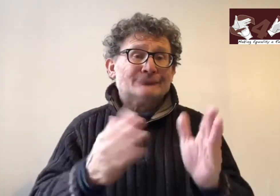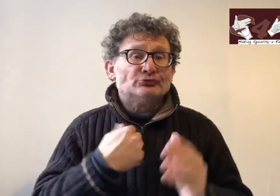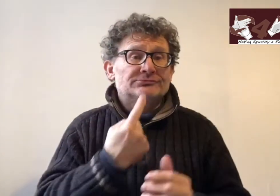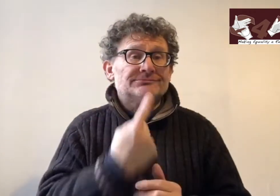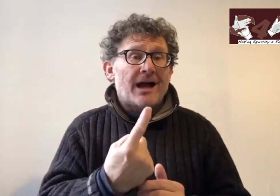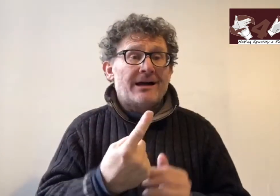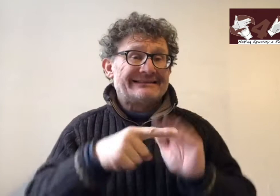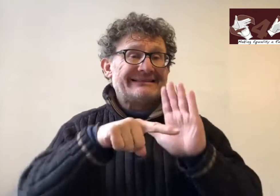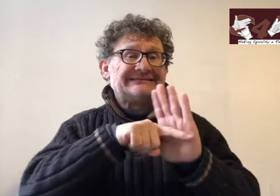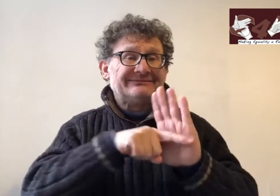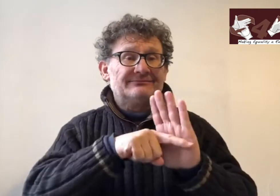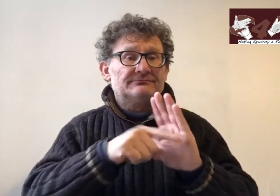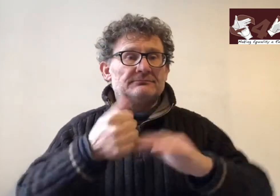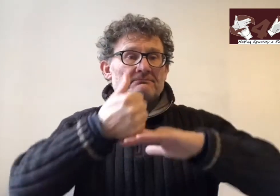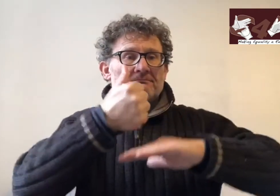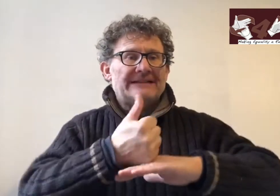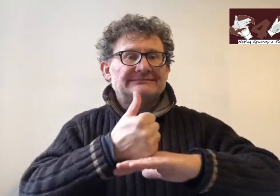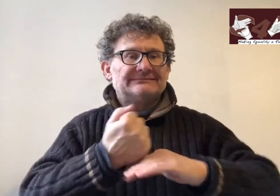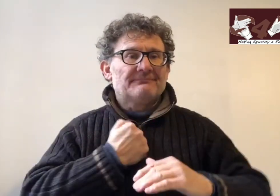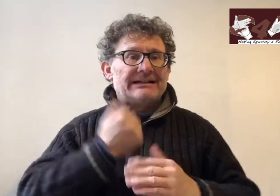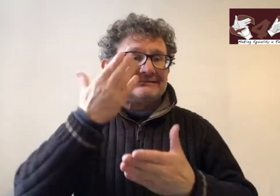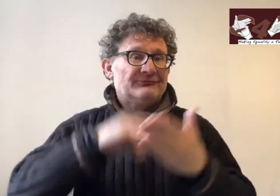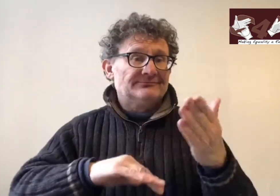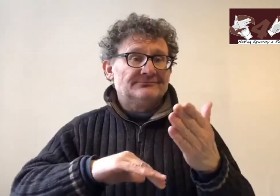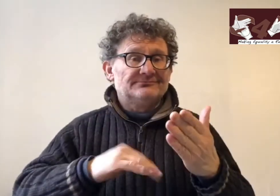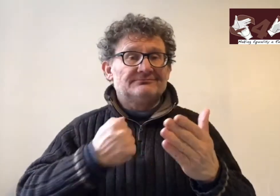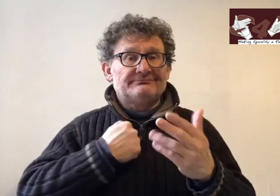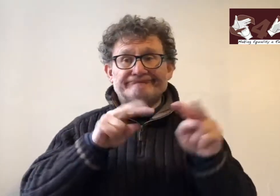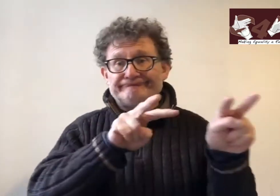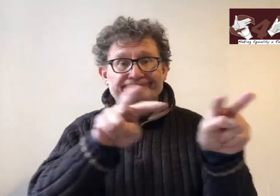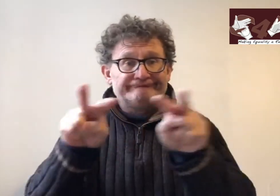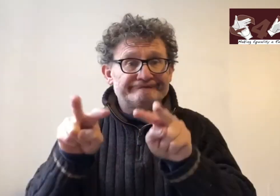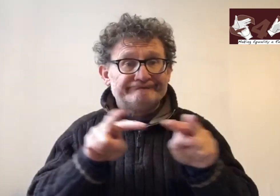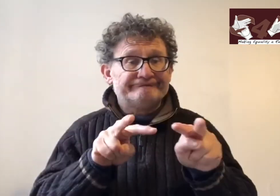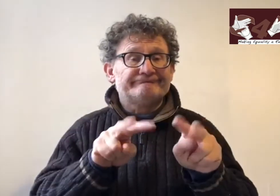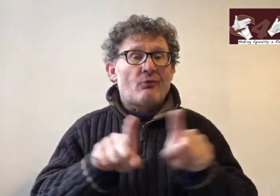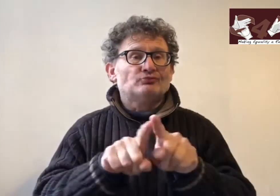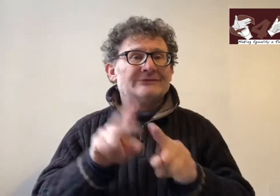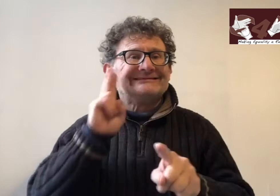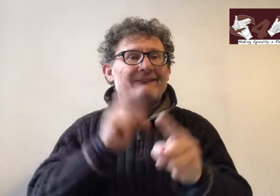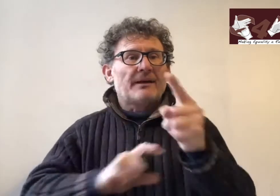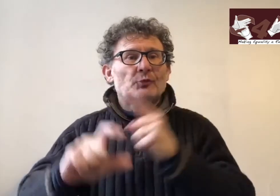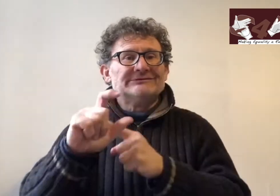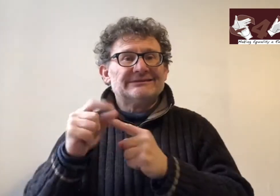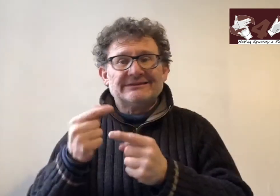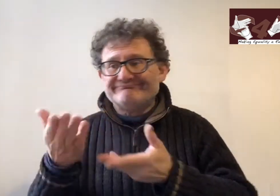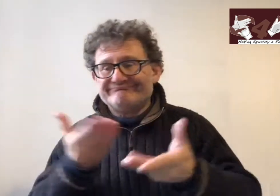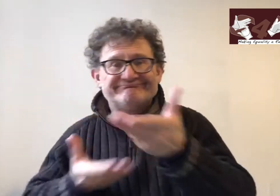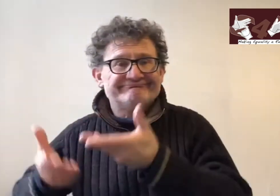However, there's something that I do need to raise about that, which actually is a negative from my experience, from my observations, and in my